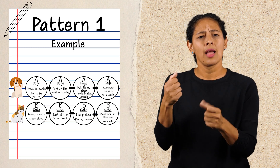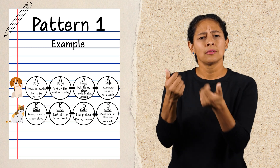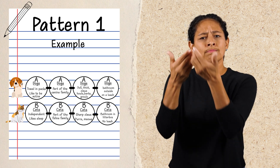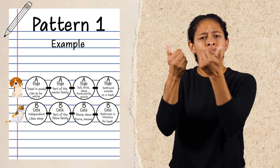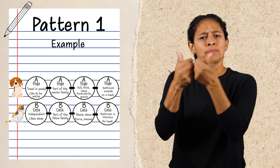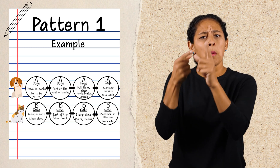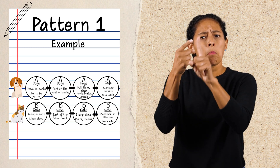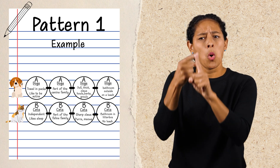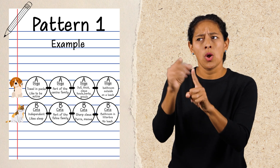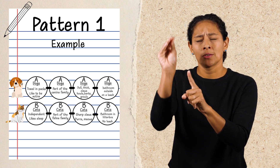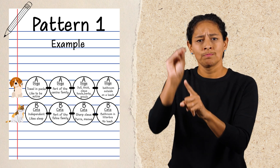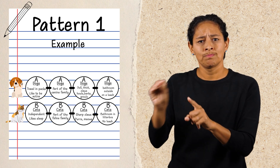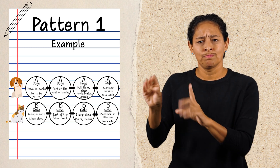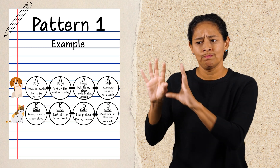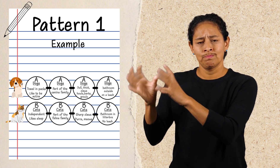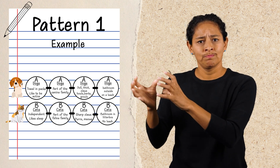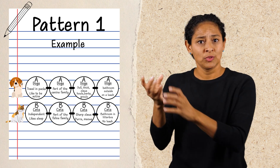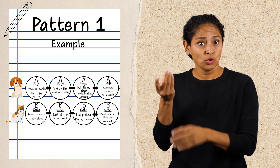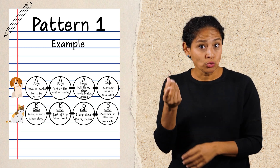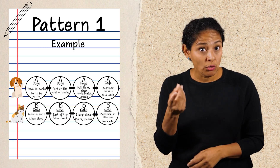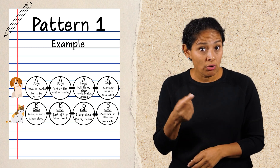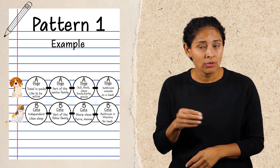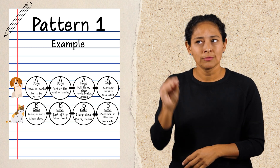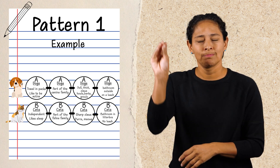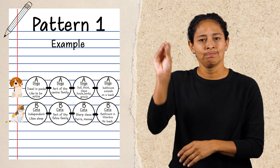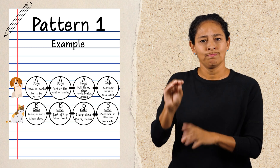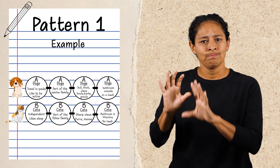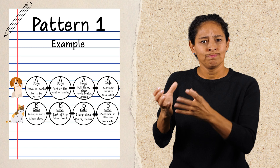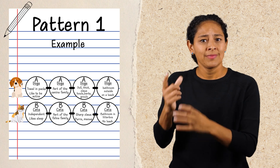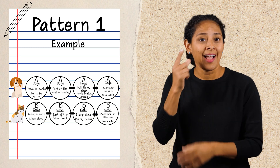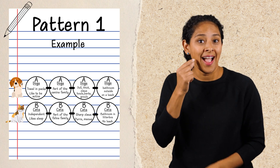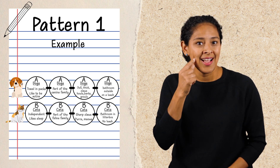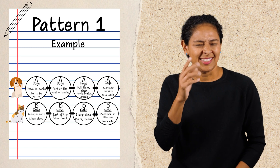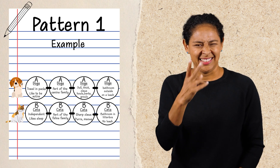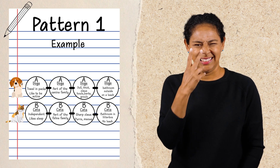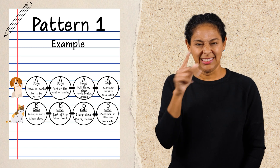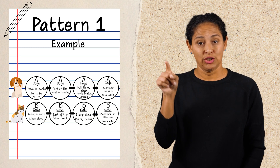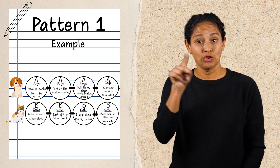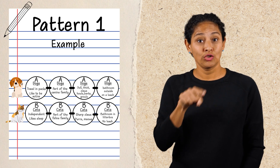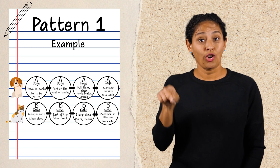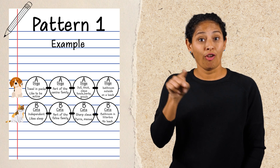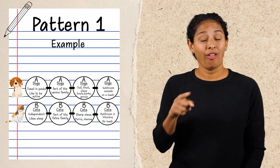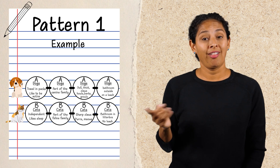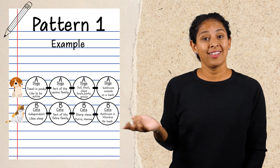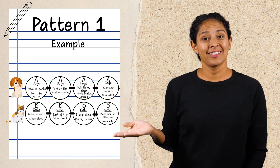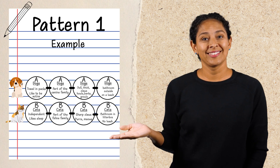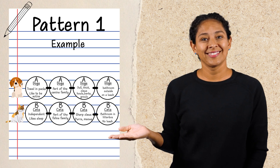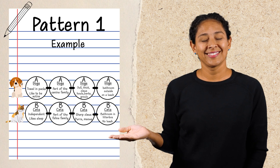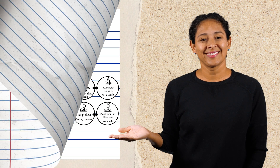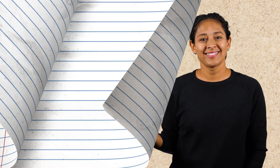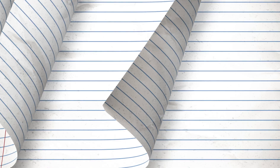I can separate my points into all about dogs and all about cats. See the circles?